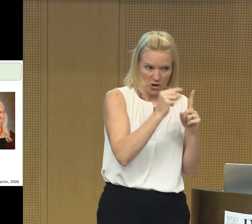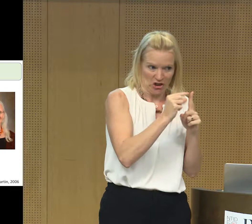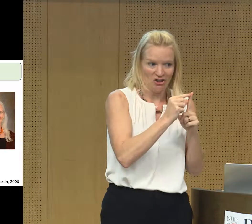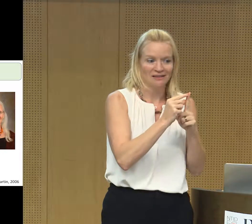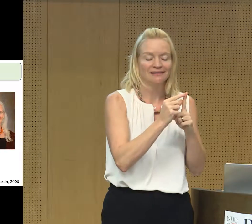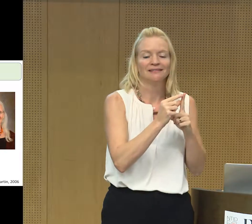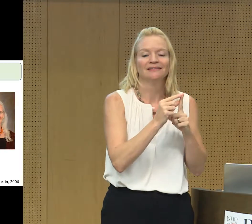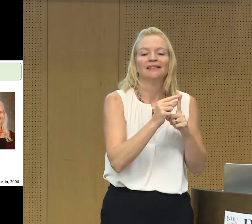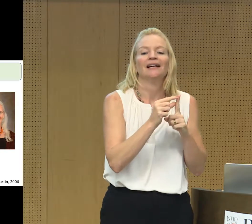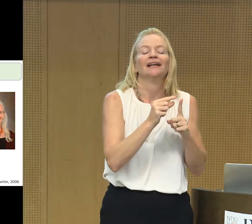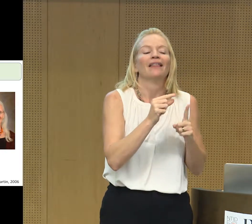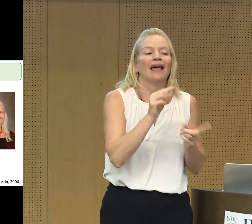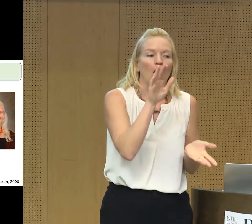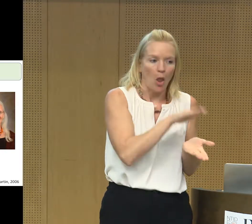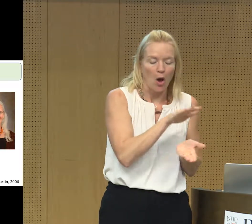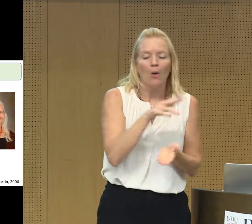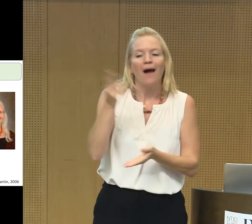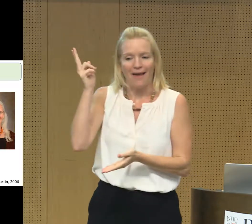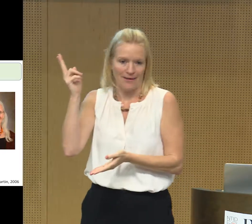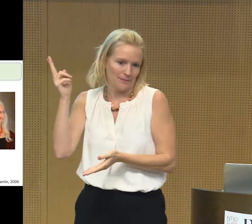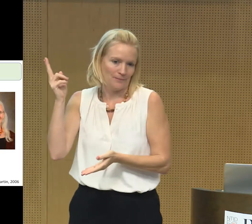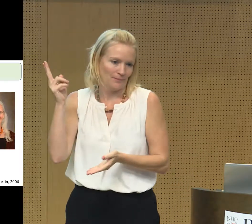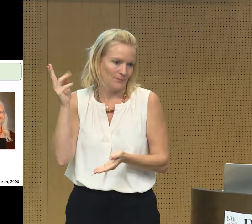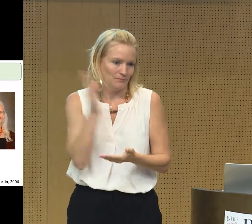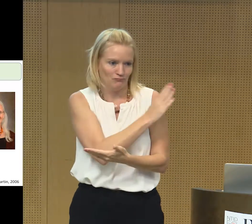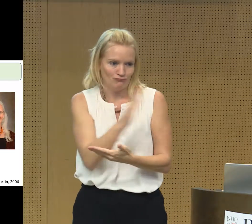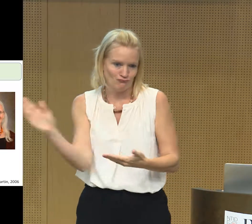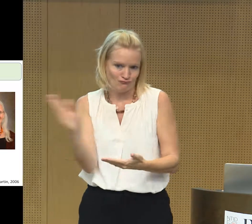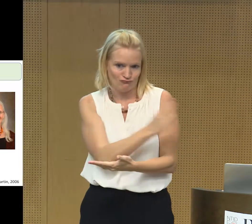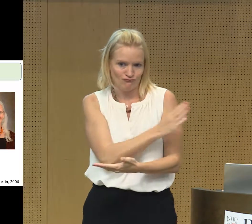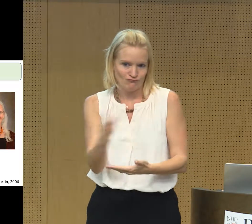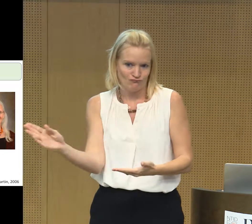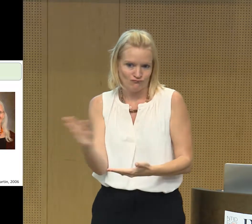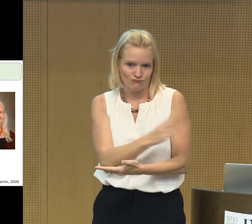So we have high and low sonority in our words.